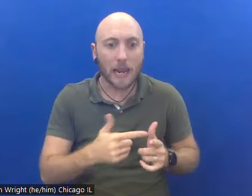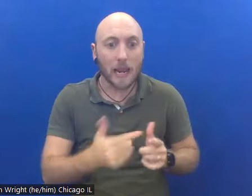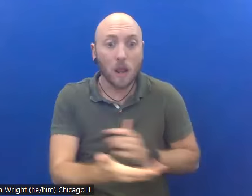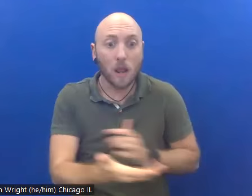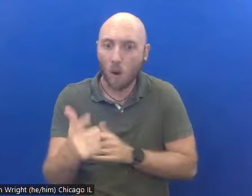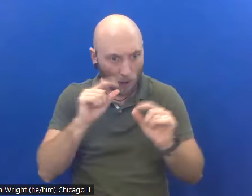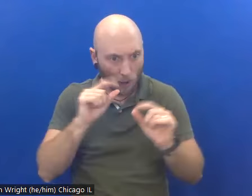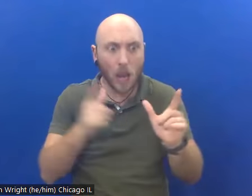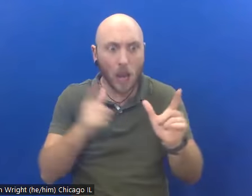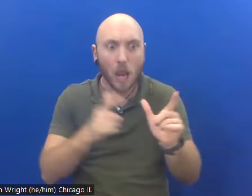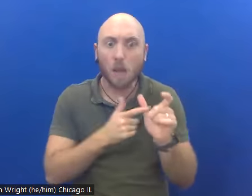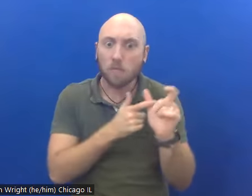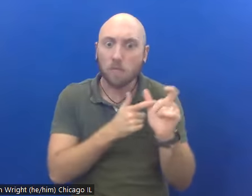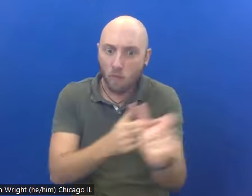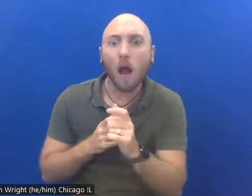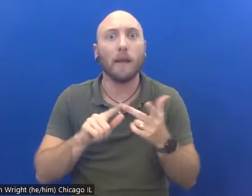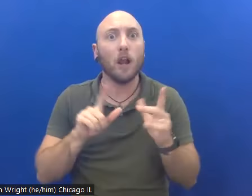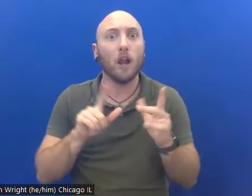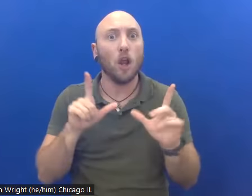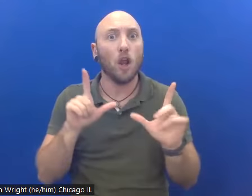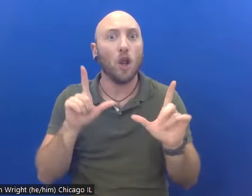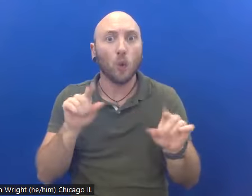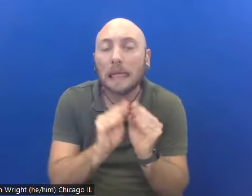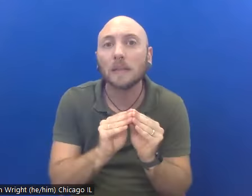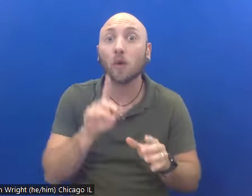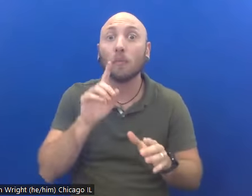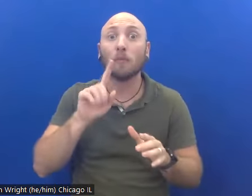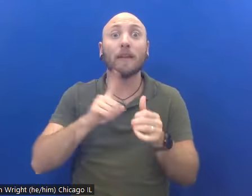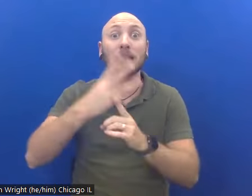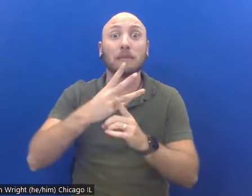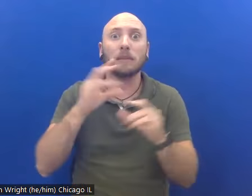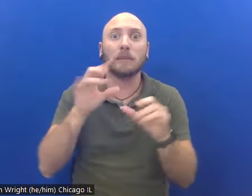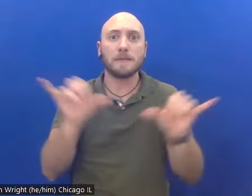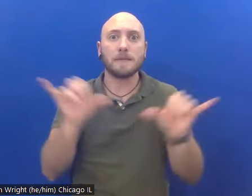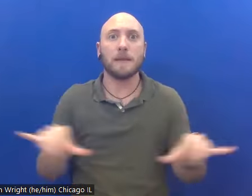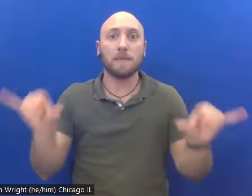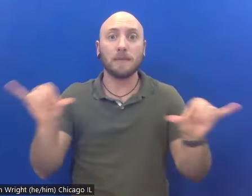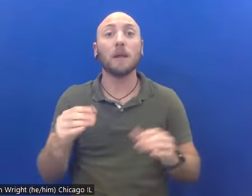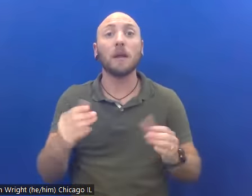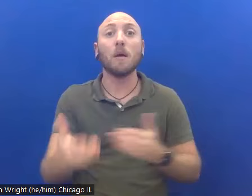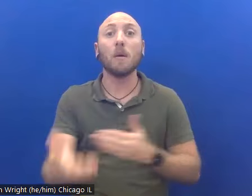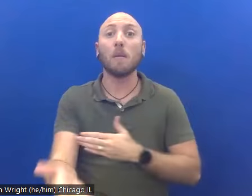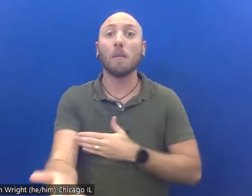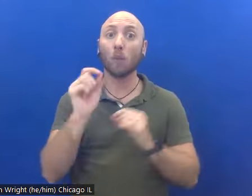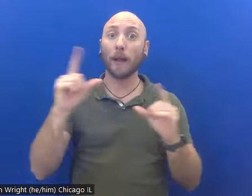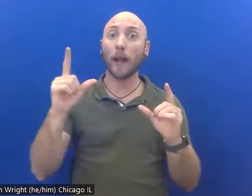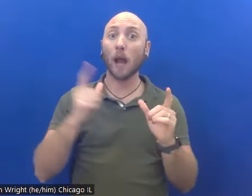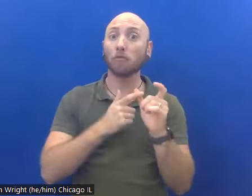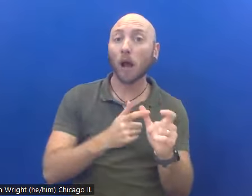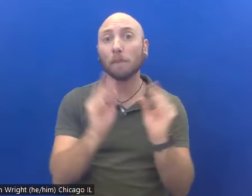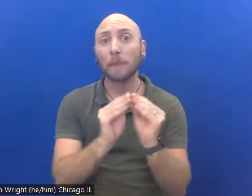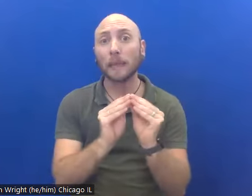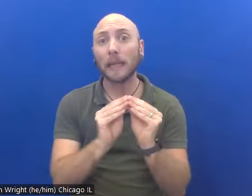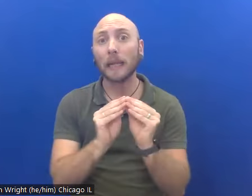the diner. I actually had a routine my first 6 months. Is wake up, go for a run, go to a meeting, go to the diner, go to the gym, go home, take a shower,